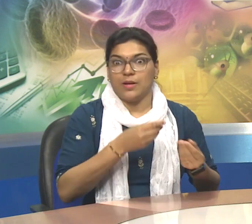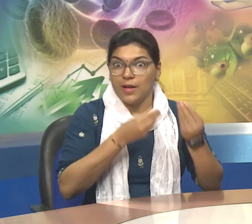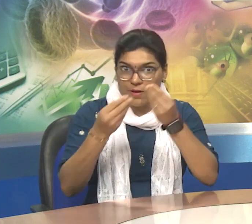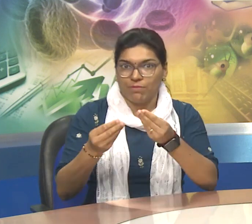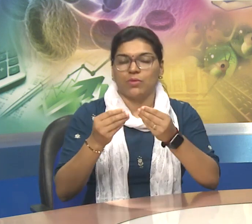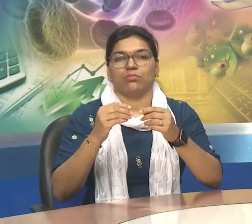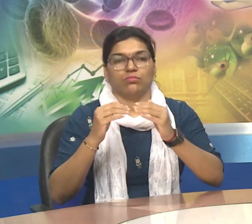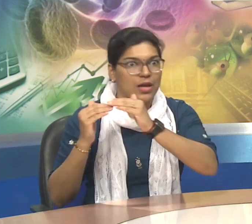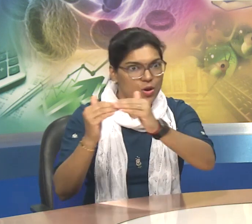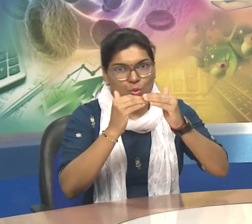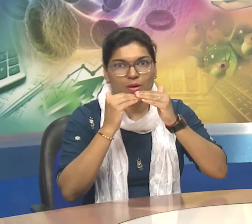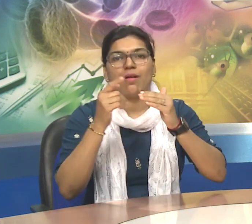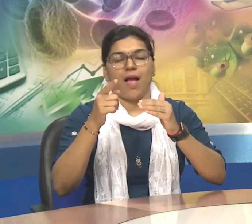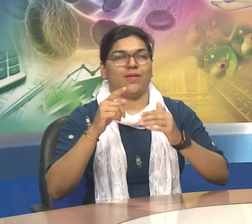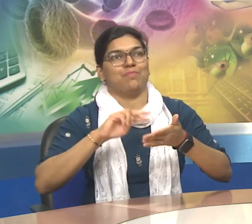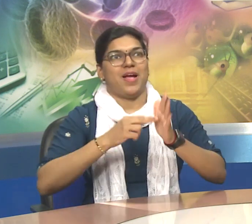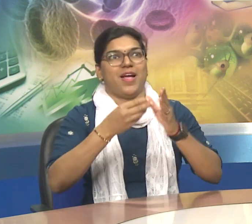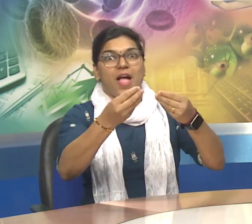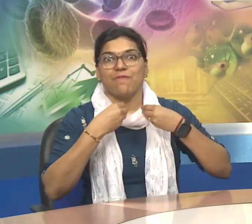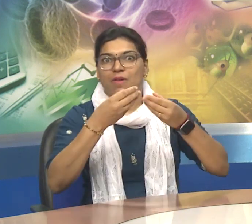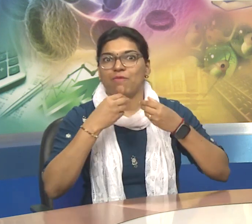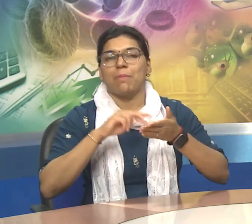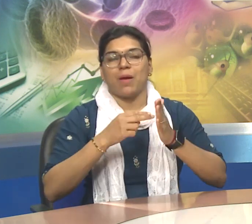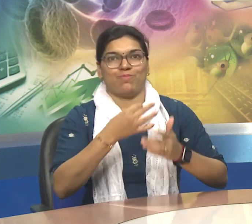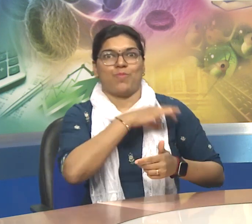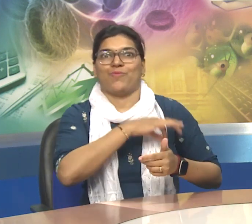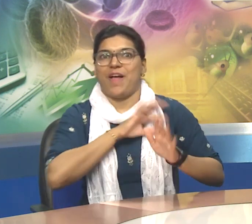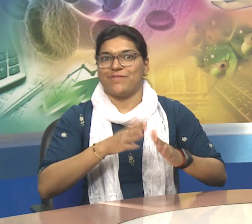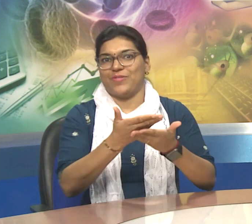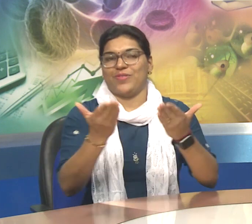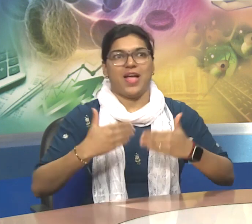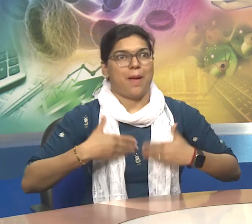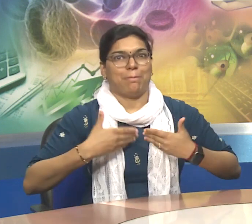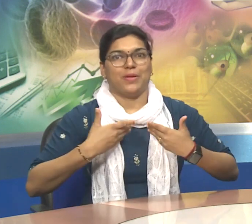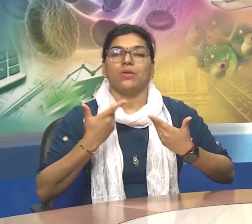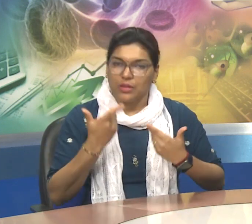any company from which you buy a product is known as benefit.